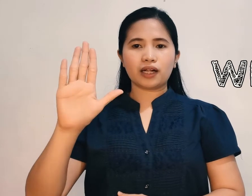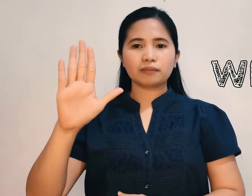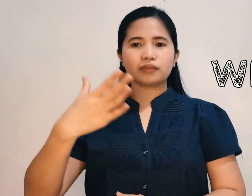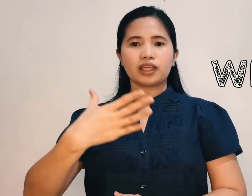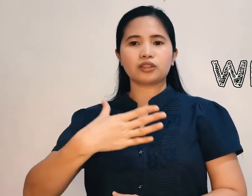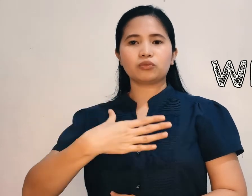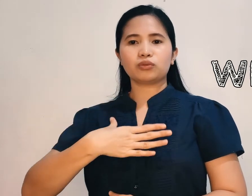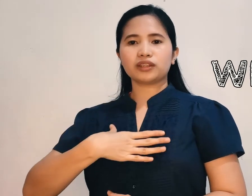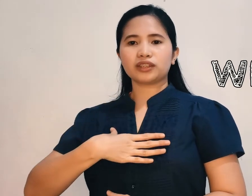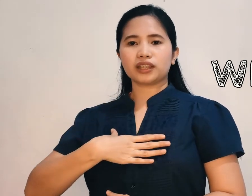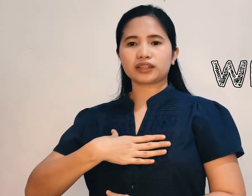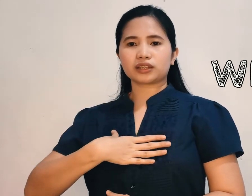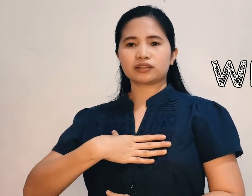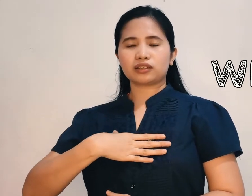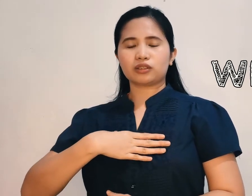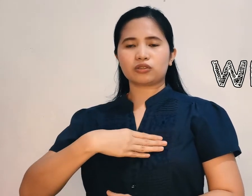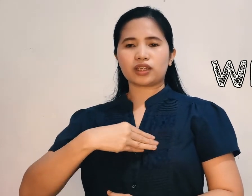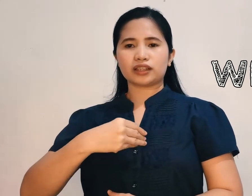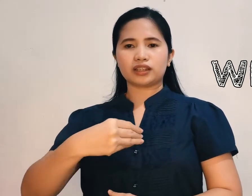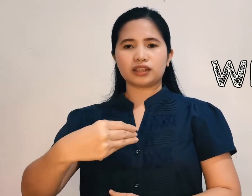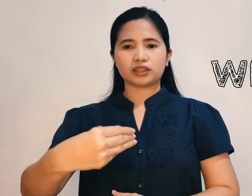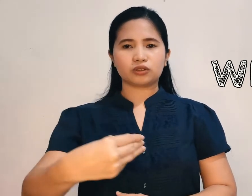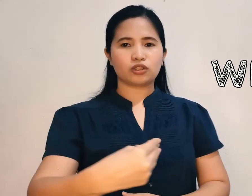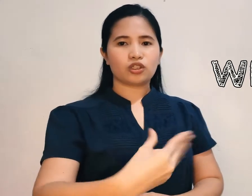palm, and we will just look like this.